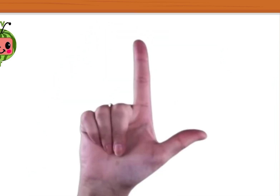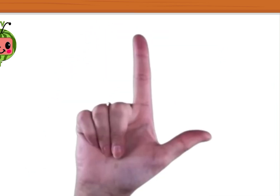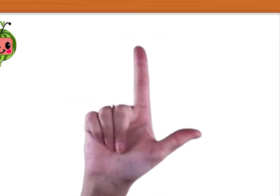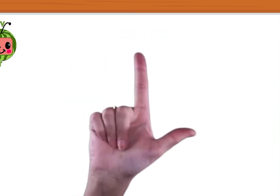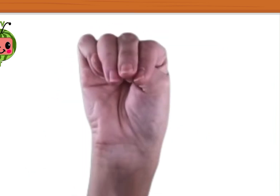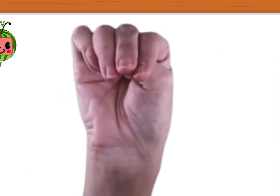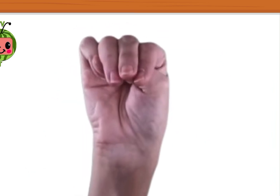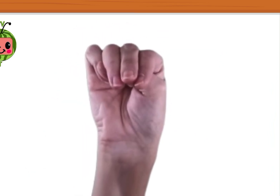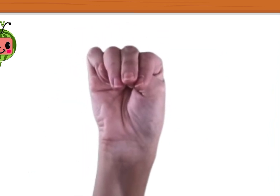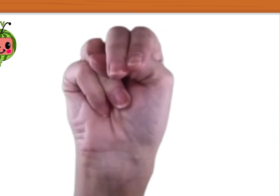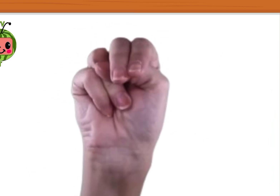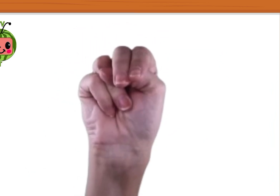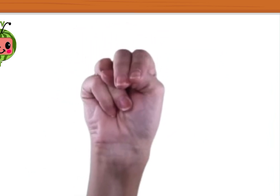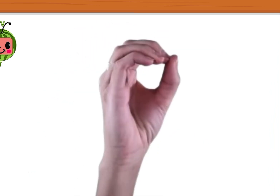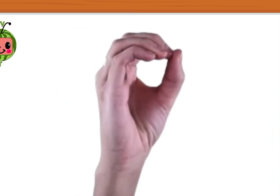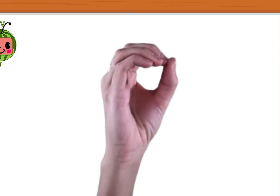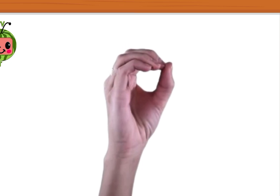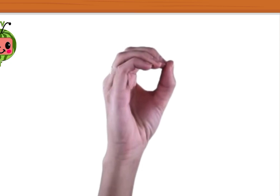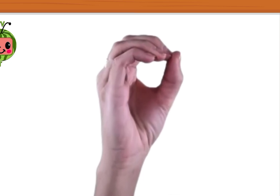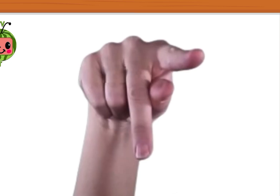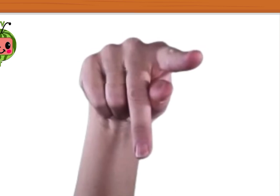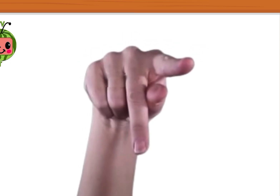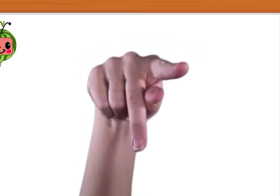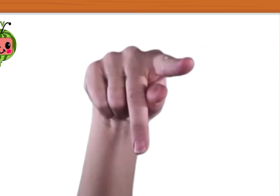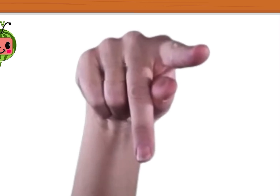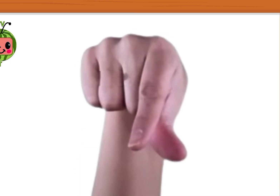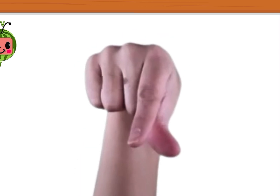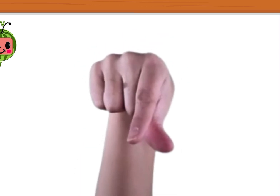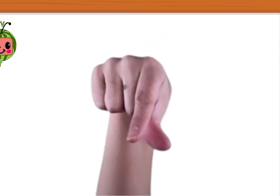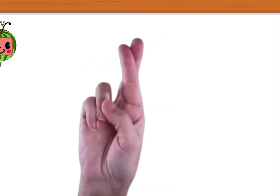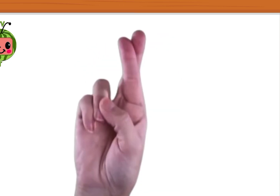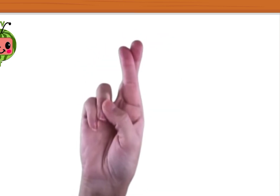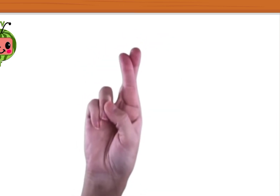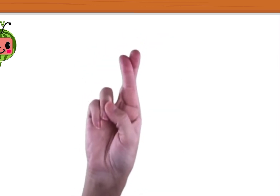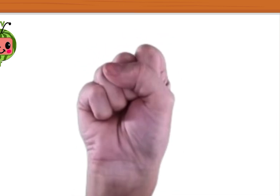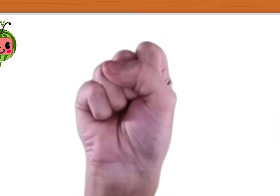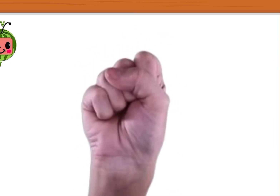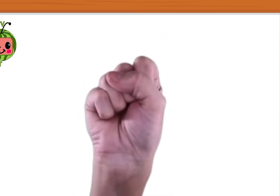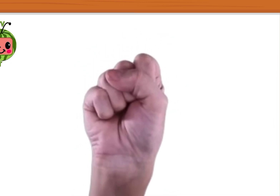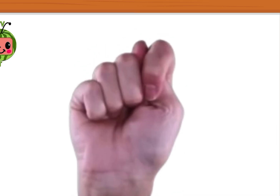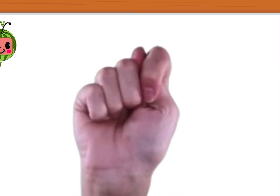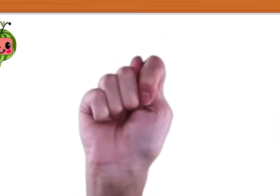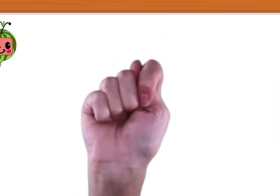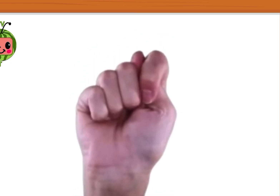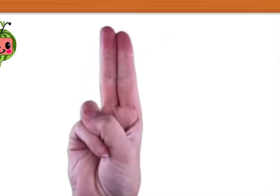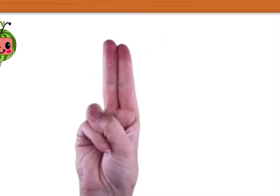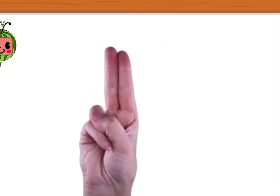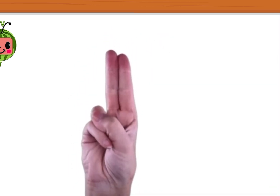L, M, N, O, P, Q, R, S, T, U,